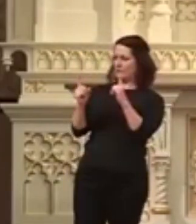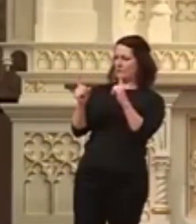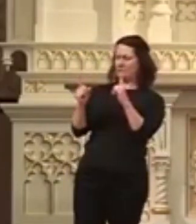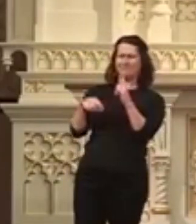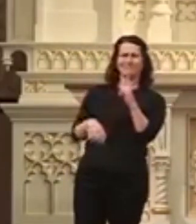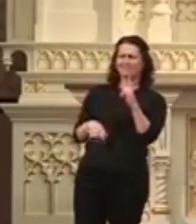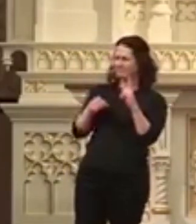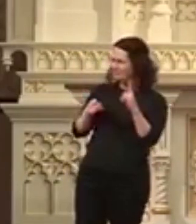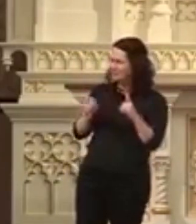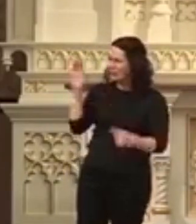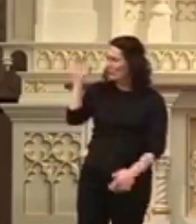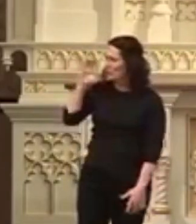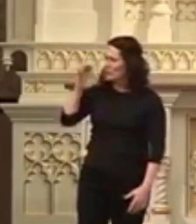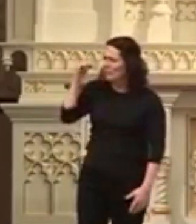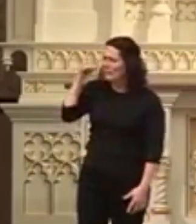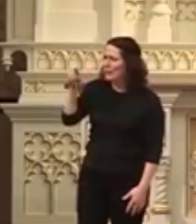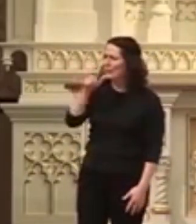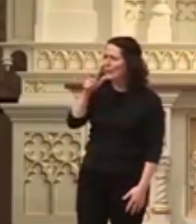"Whom are you looking for?"